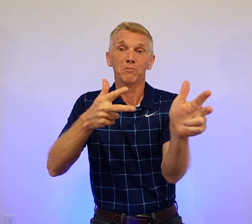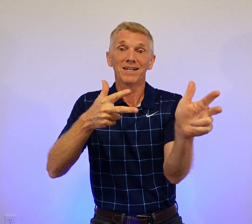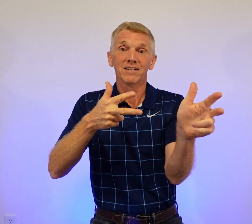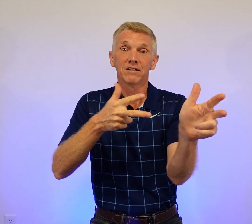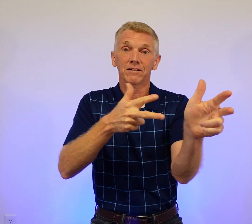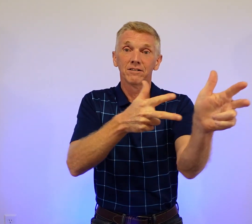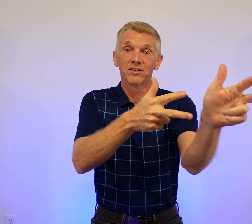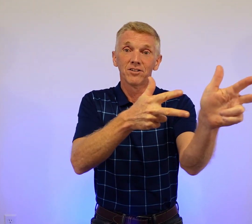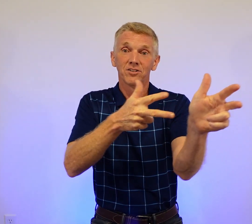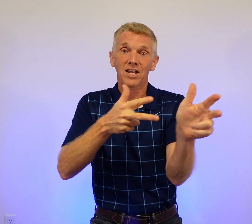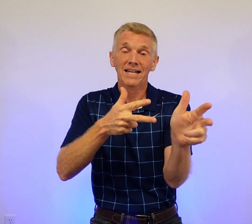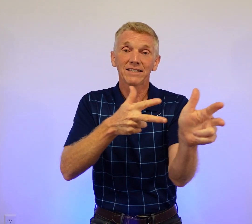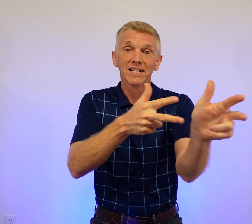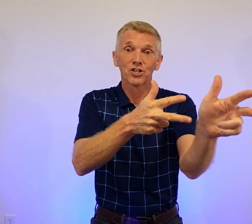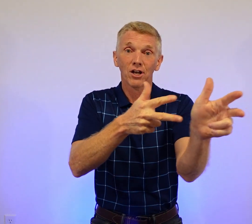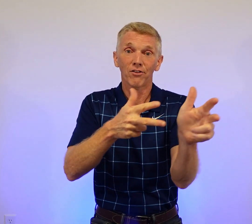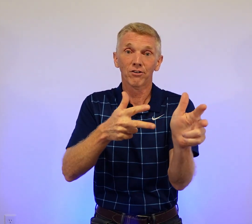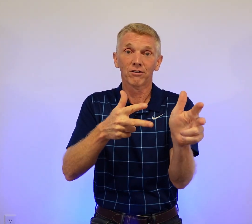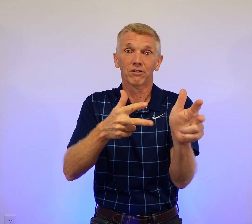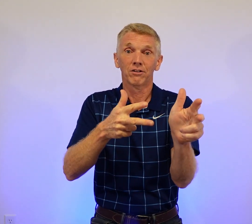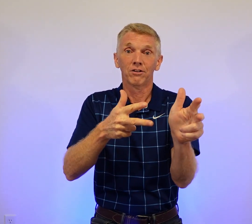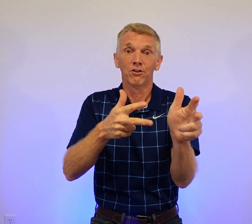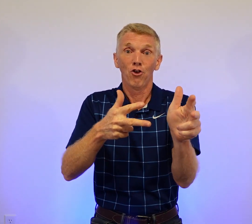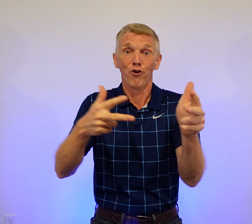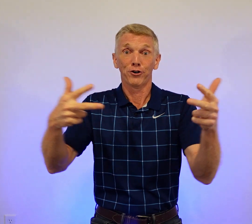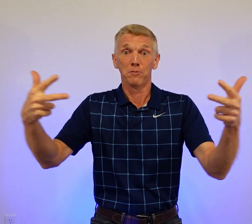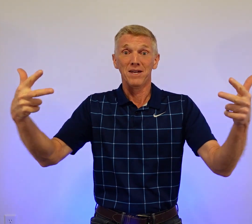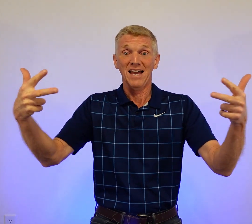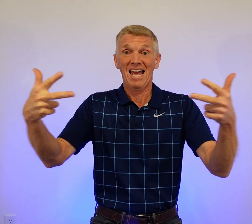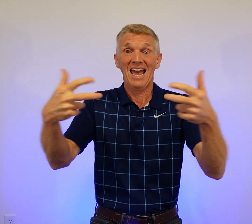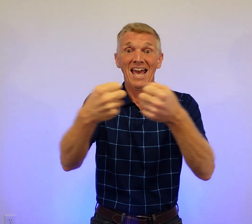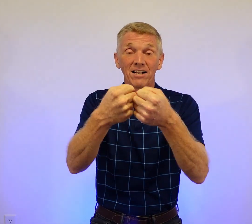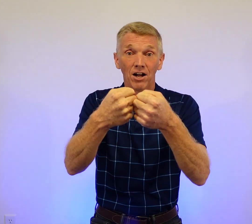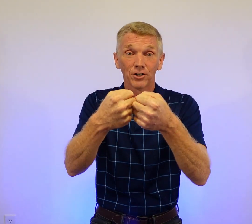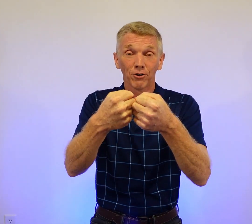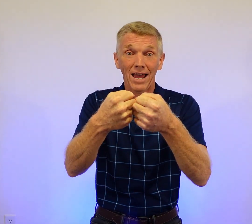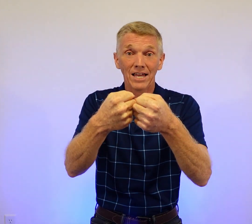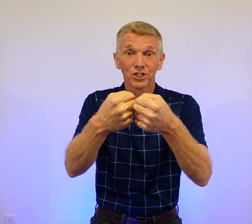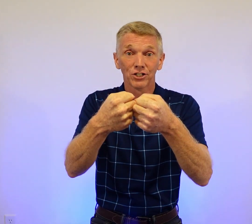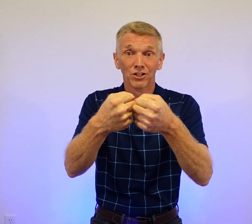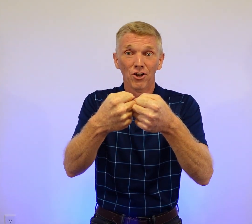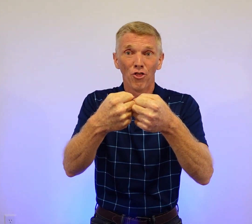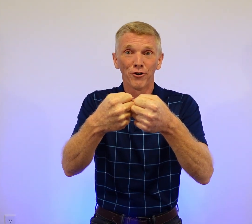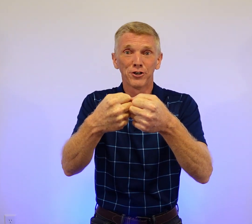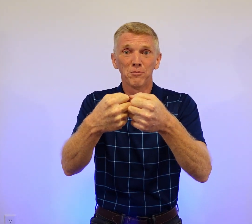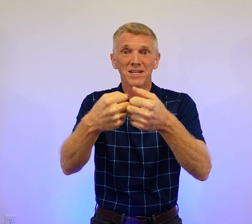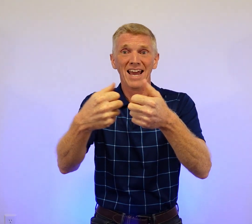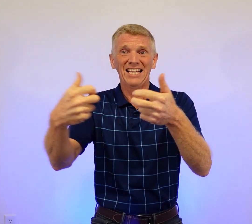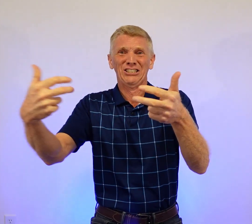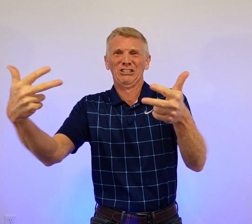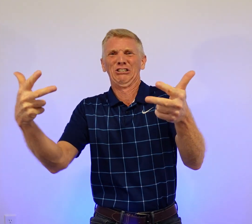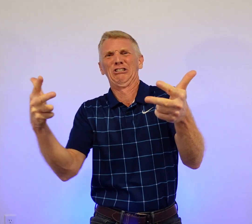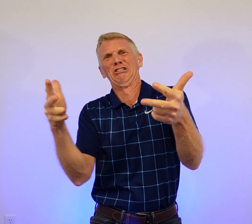be tailing each other. There could be a head-on crash. There could be a